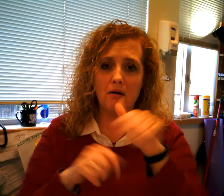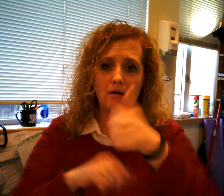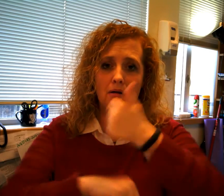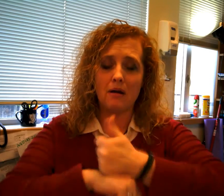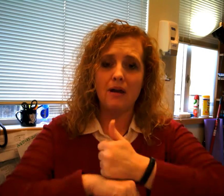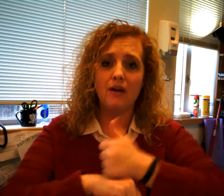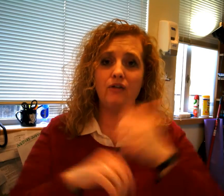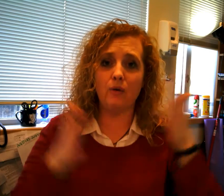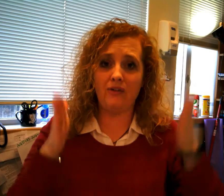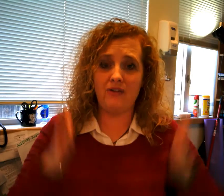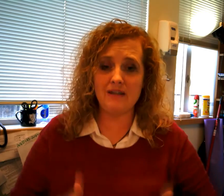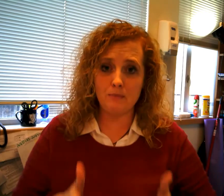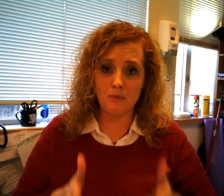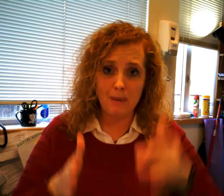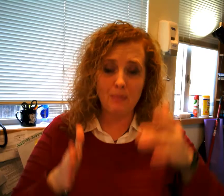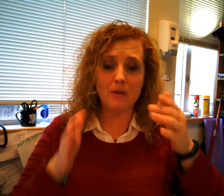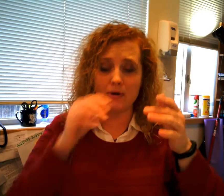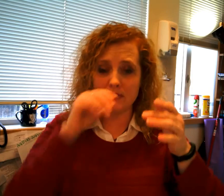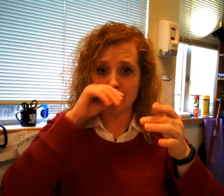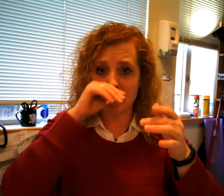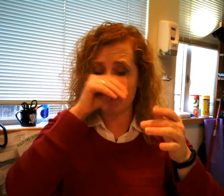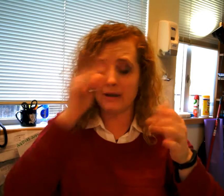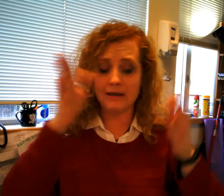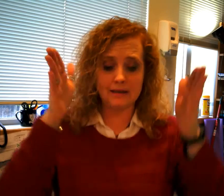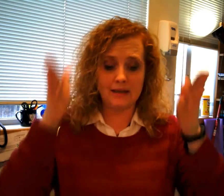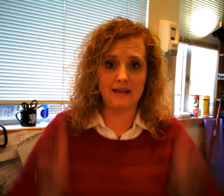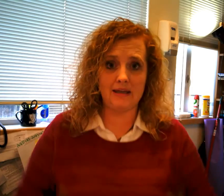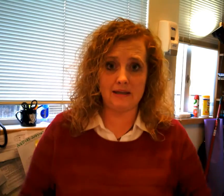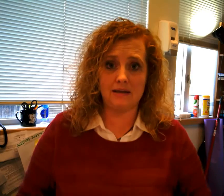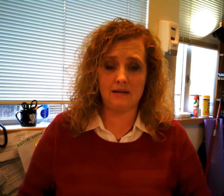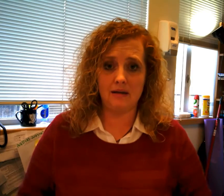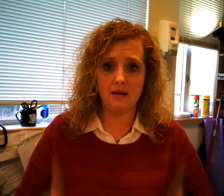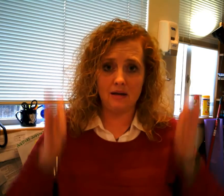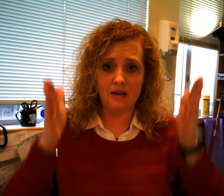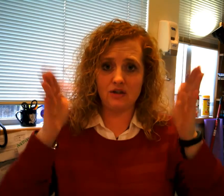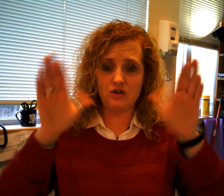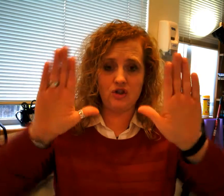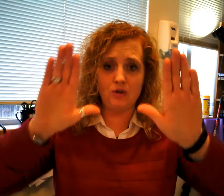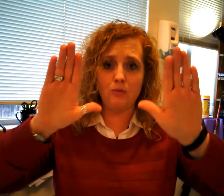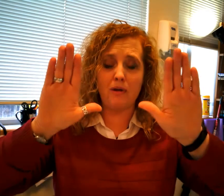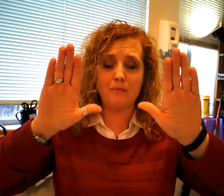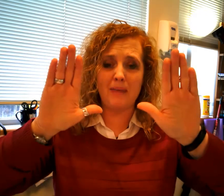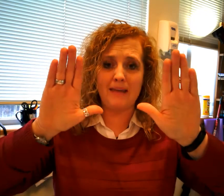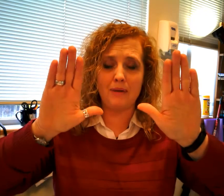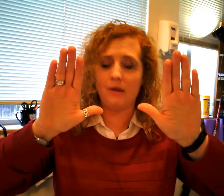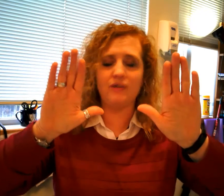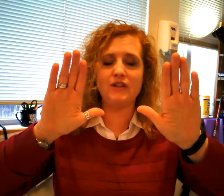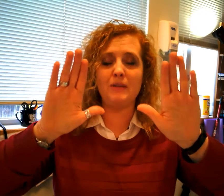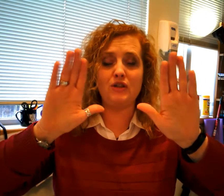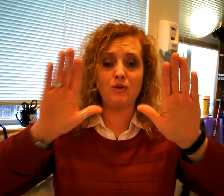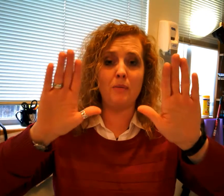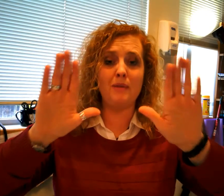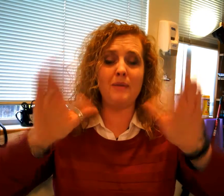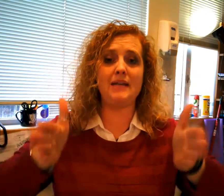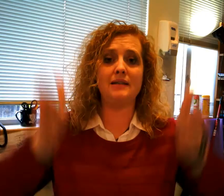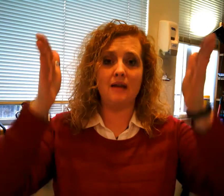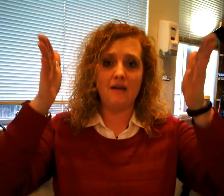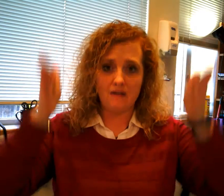marker. So it's this, remember the person marker is this. It's a two open B's